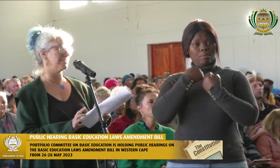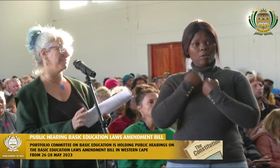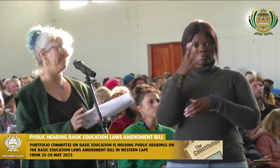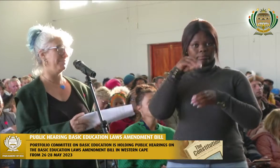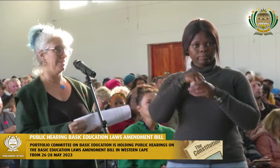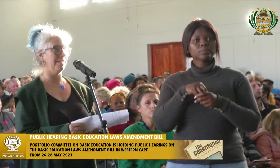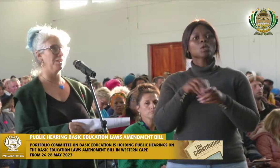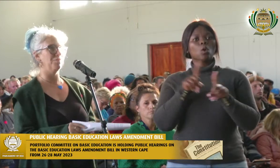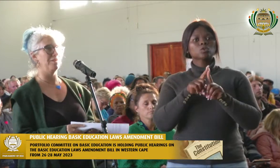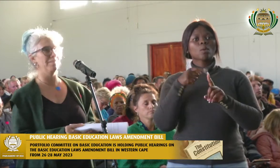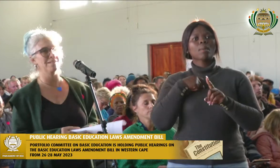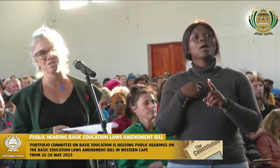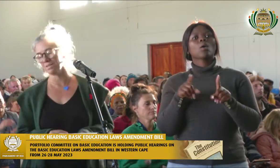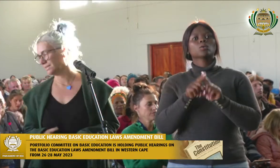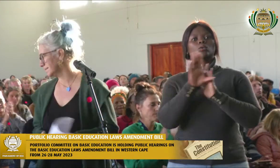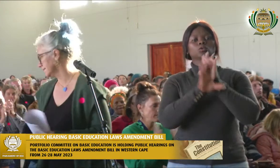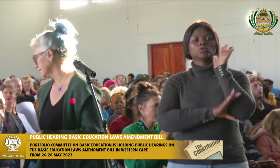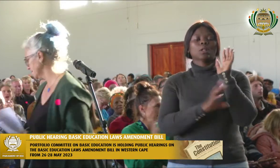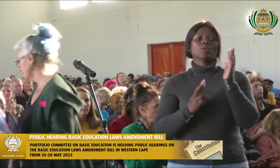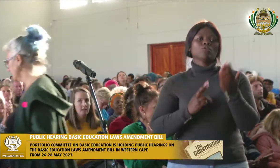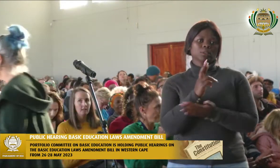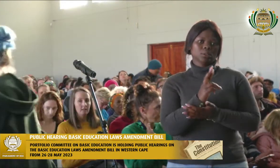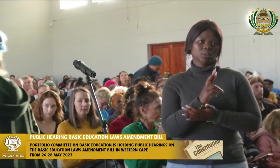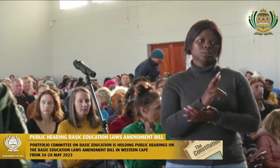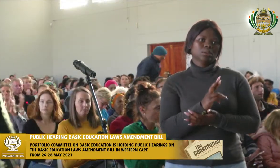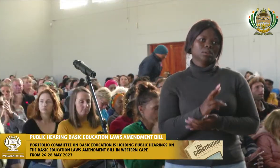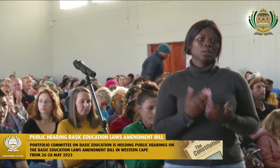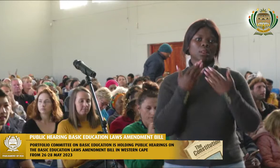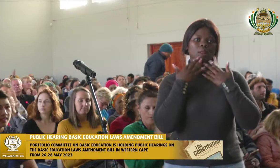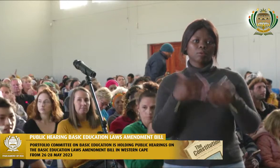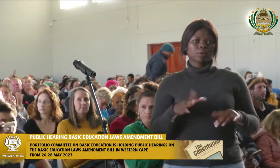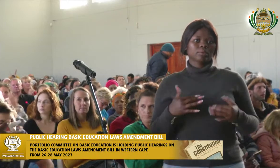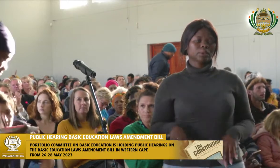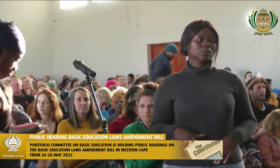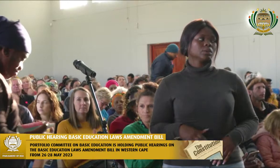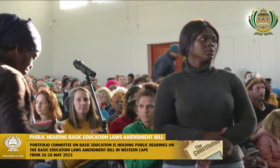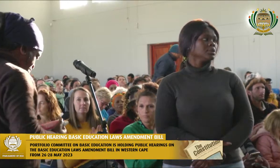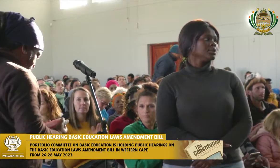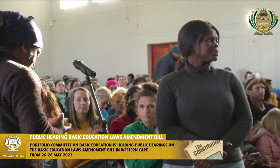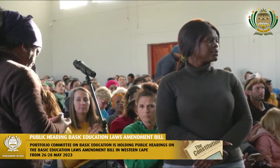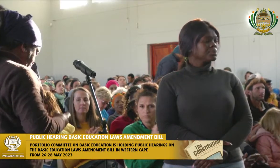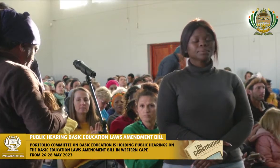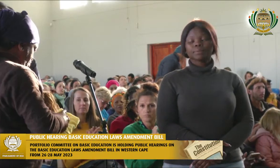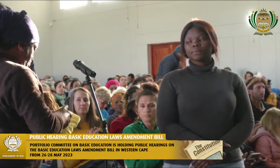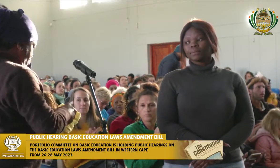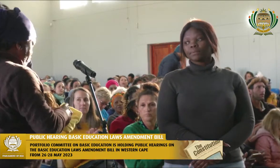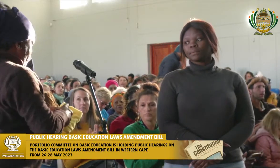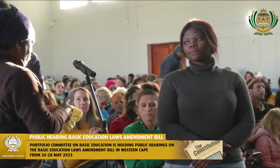constitutional right. Thank you very much.